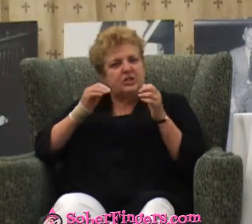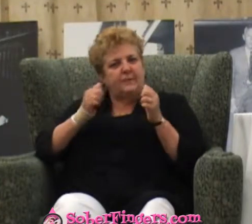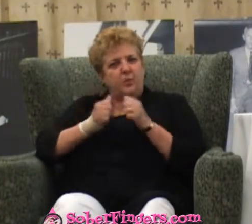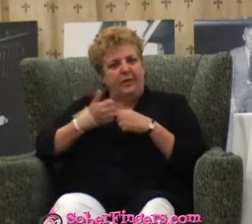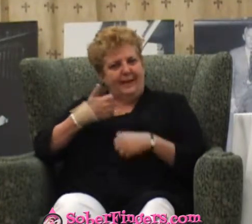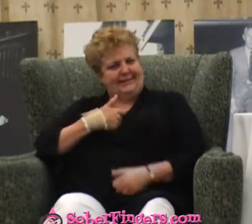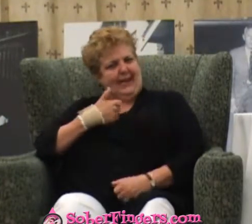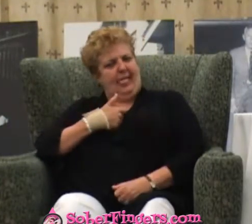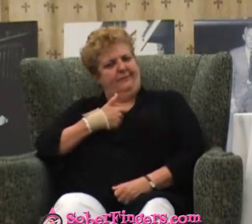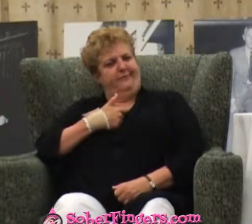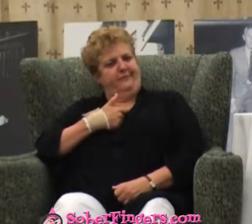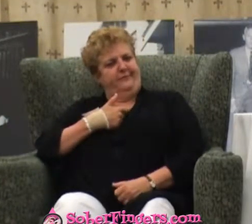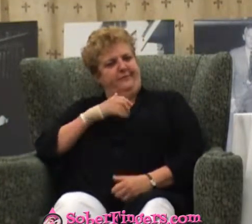The resentment